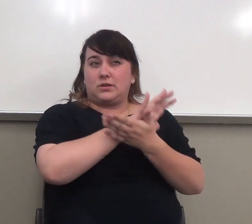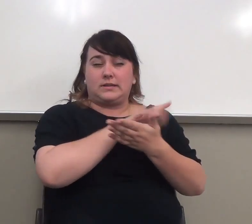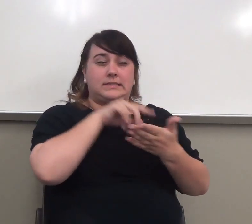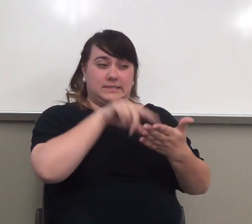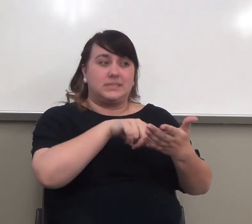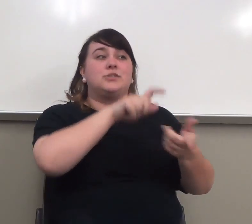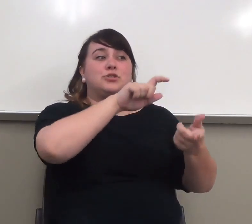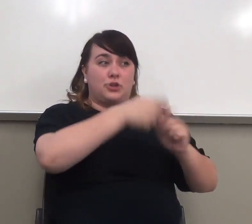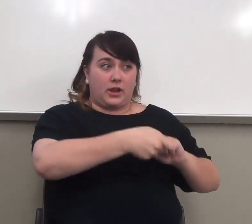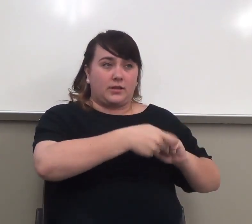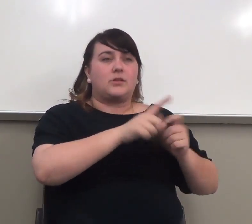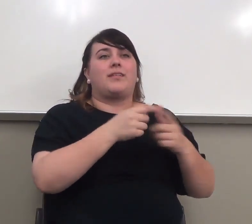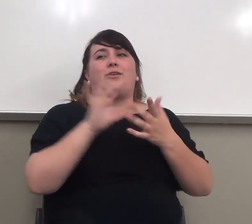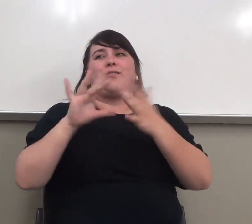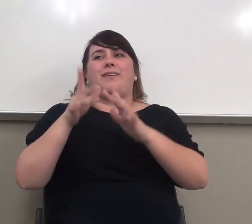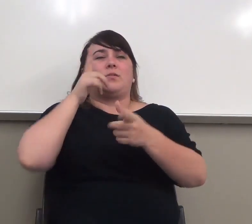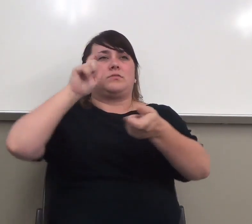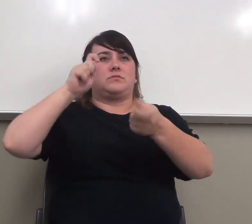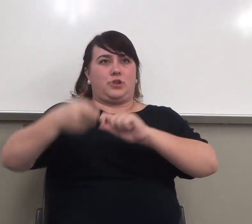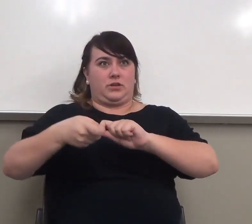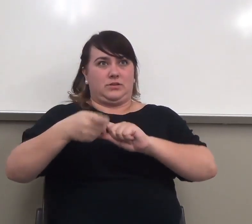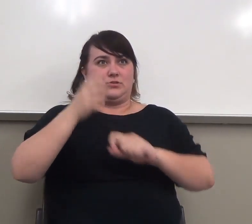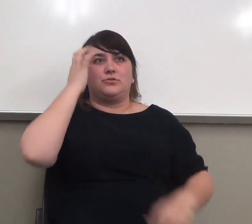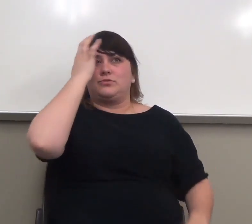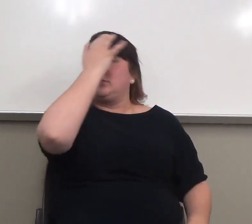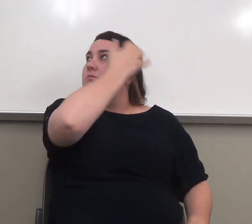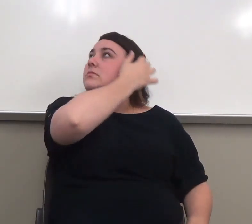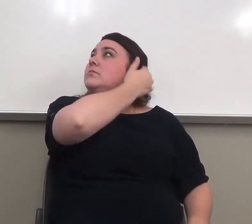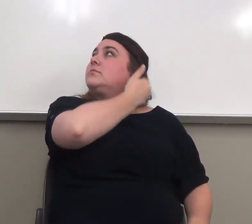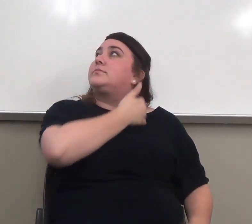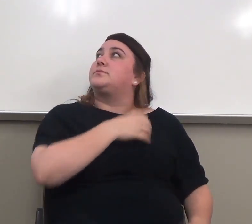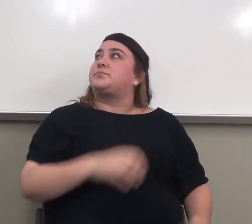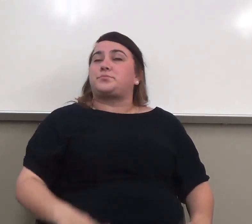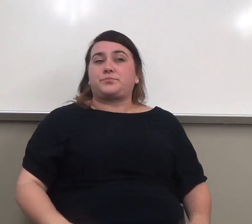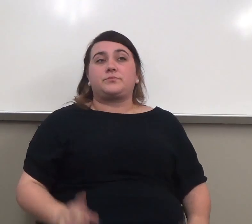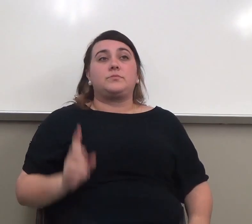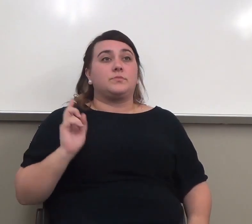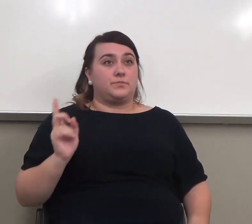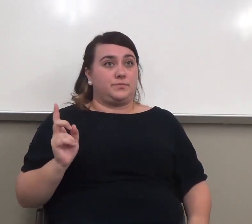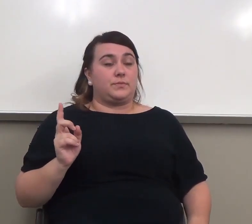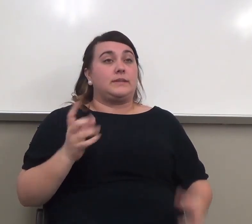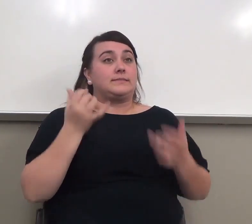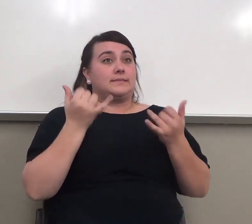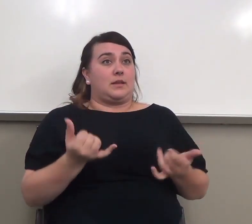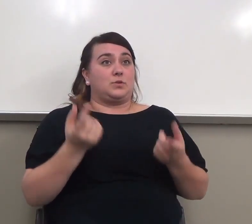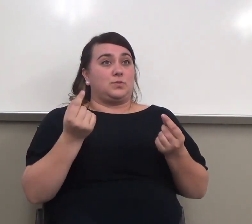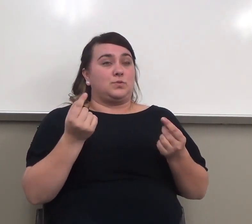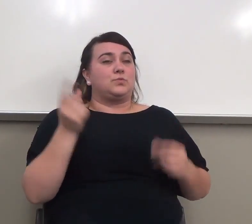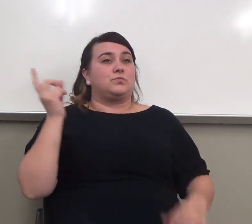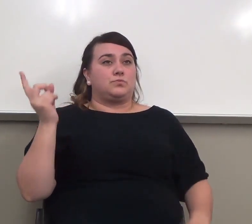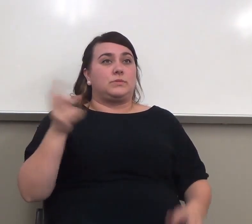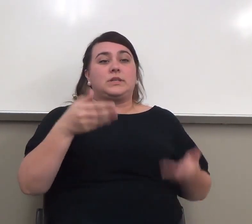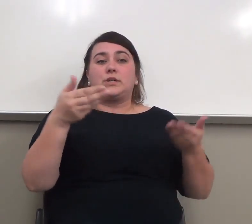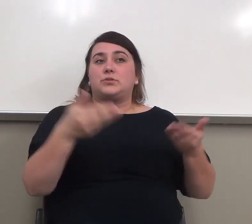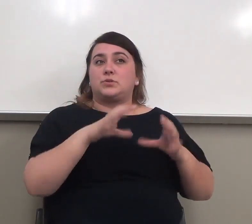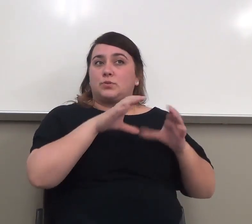gonna move this assignment, you know. But if I do, I will announce it in class, and I'll ask you to get this out and make a change. I mean, we'll